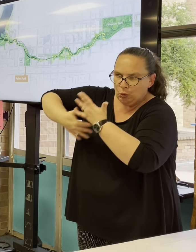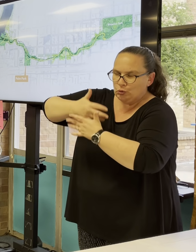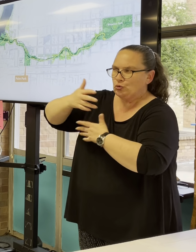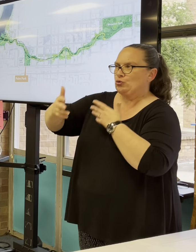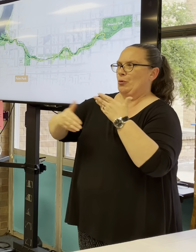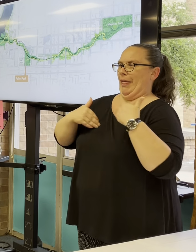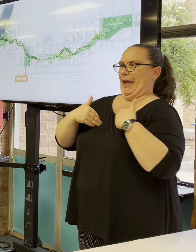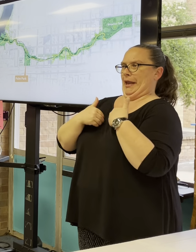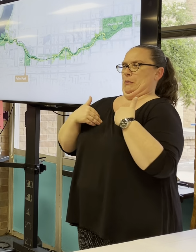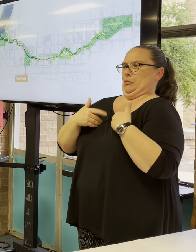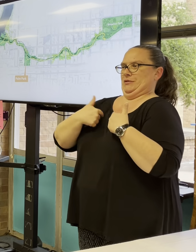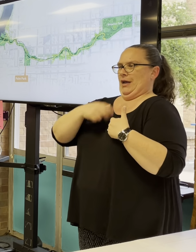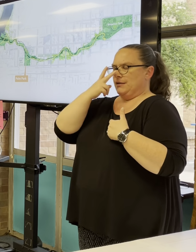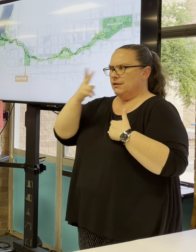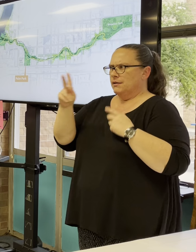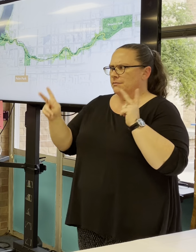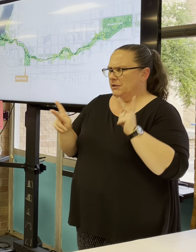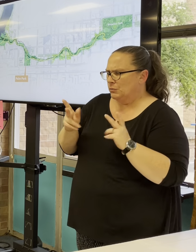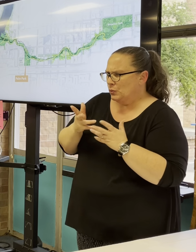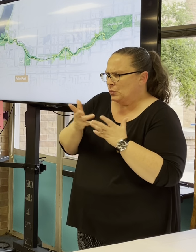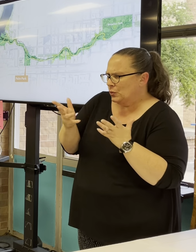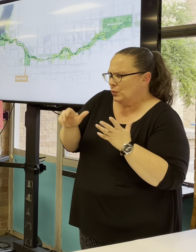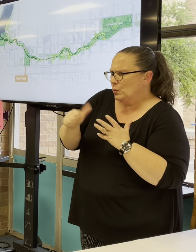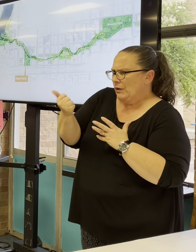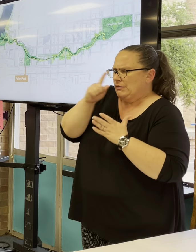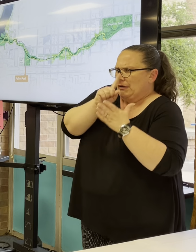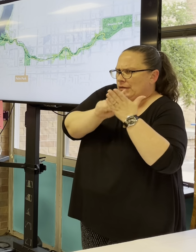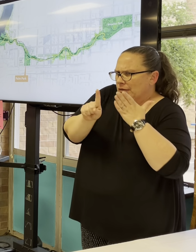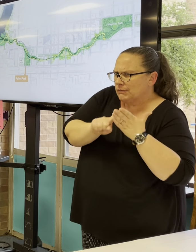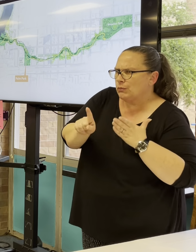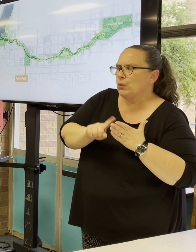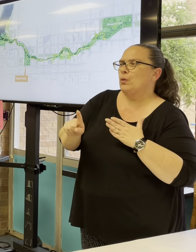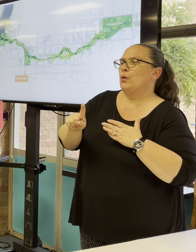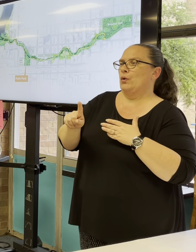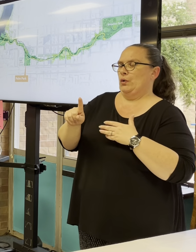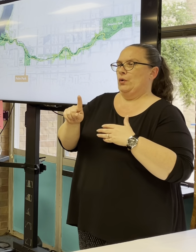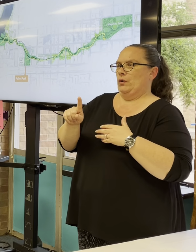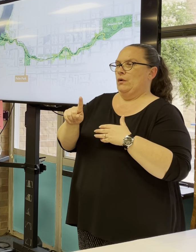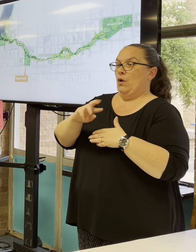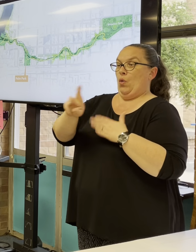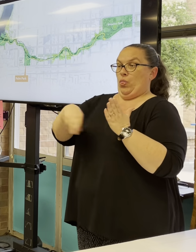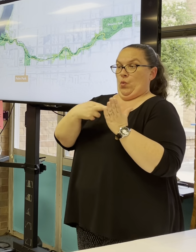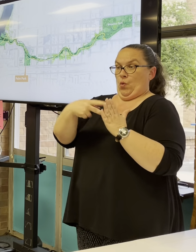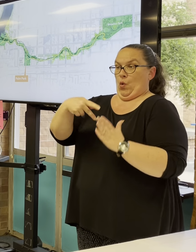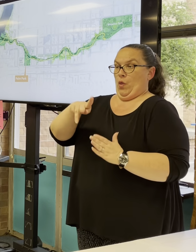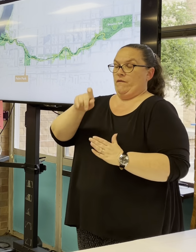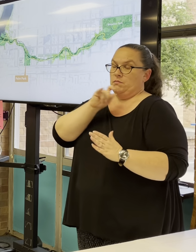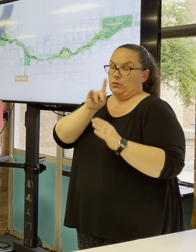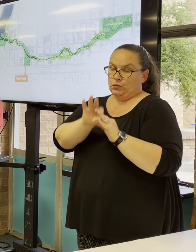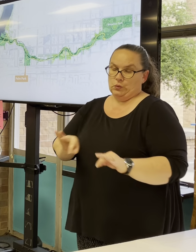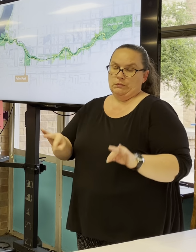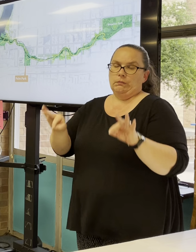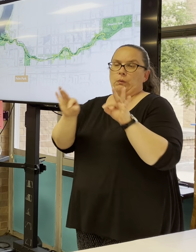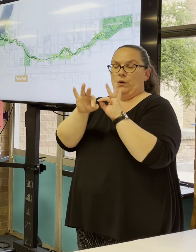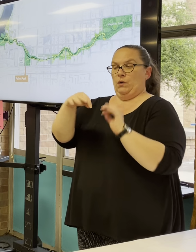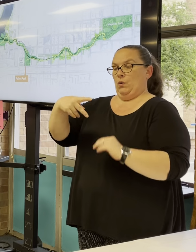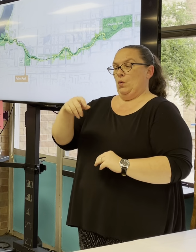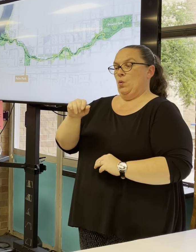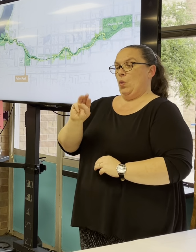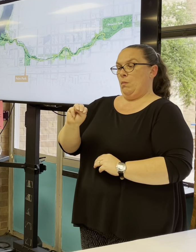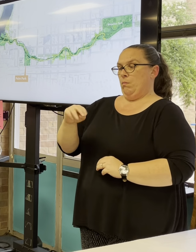think about, oh, well, I see people, what else can I explore? So the role of parks is super important. But with Palm Park,